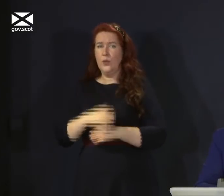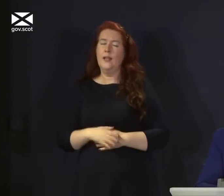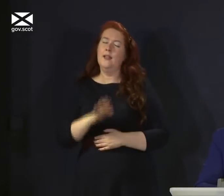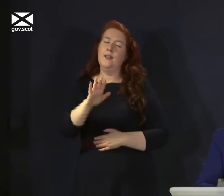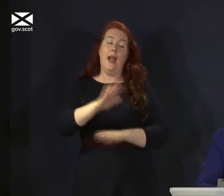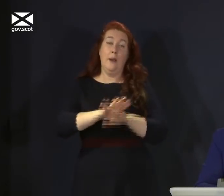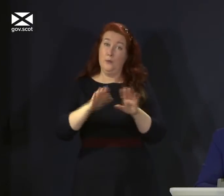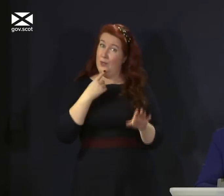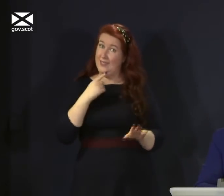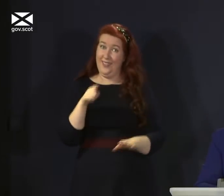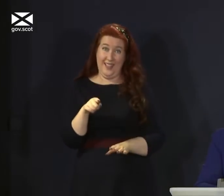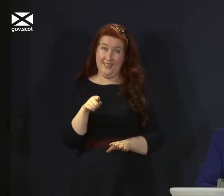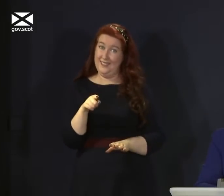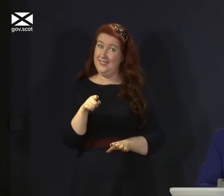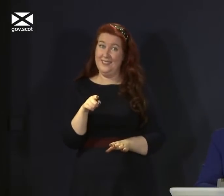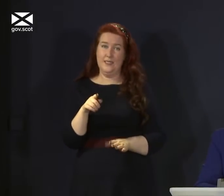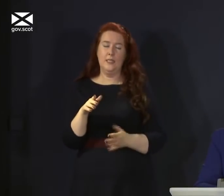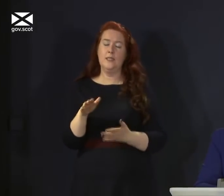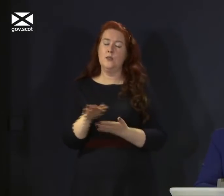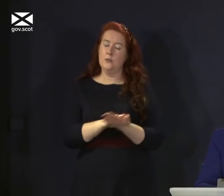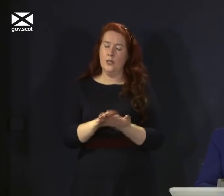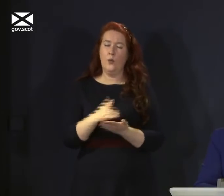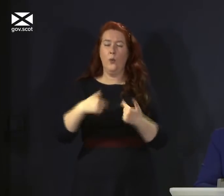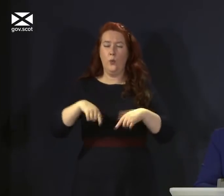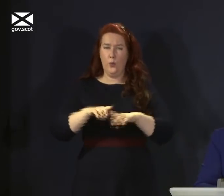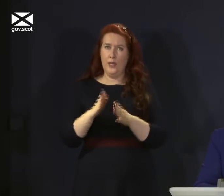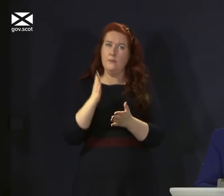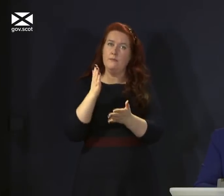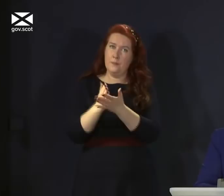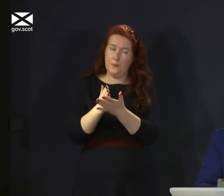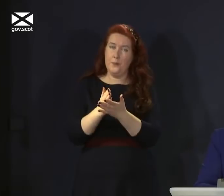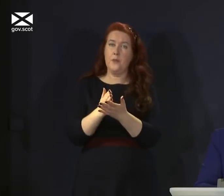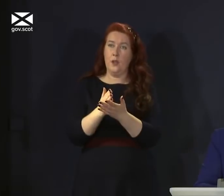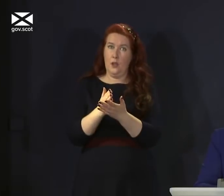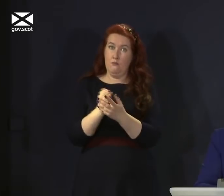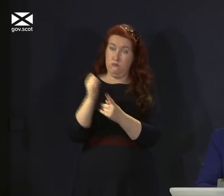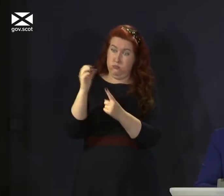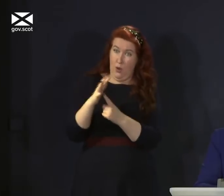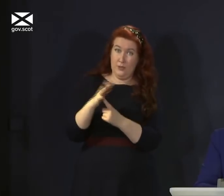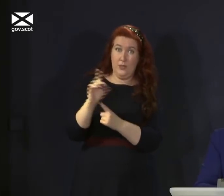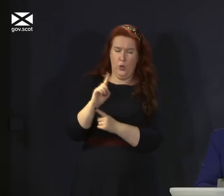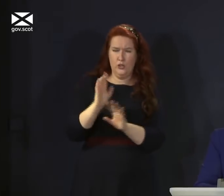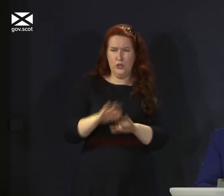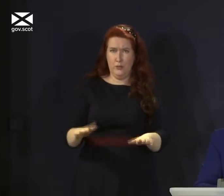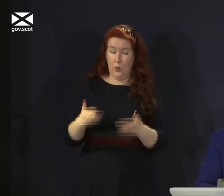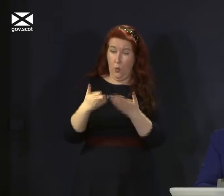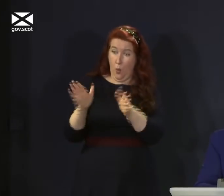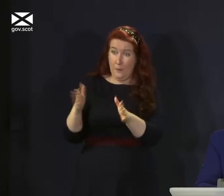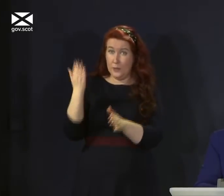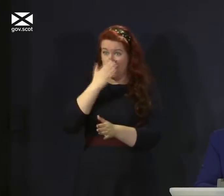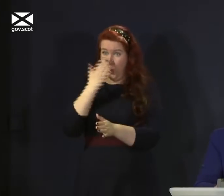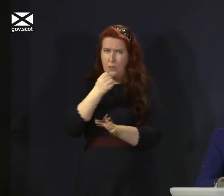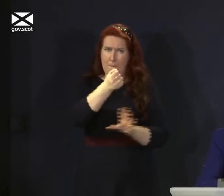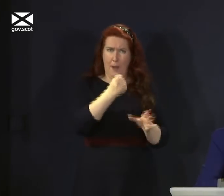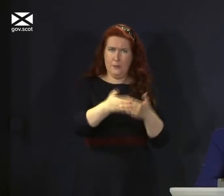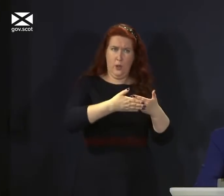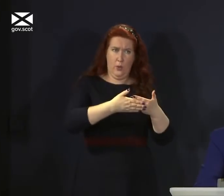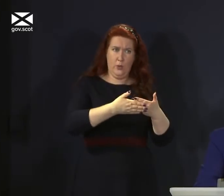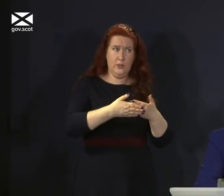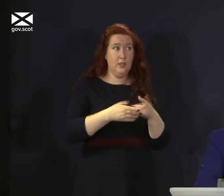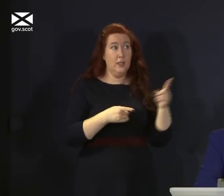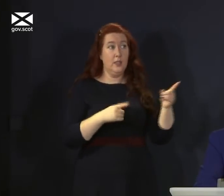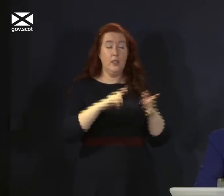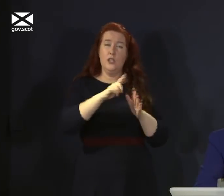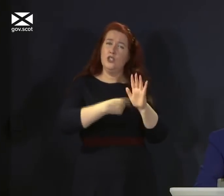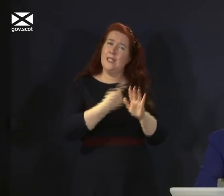don't mischaracterise what I'm saying. We have deliberately prioritised children, so we opened schools and kept pubs closed for a lot longer. Jason's telling